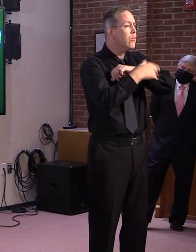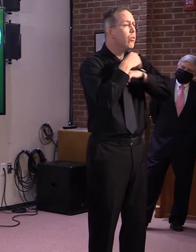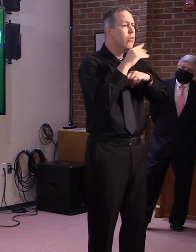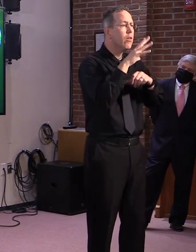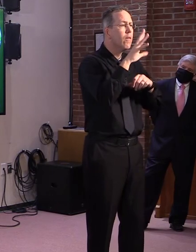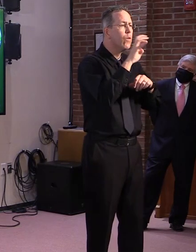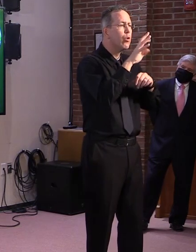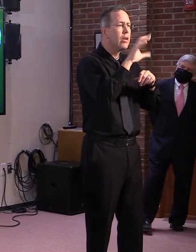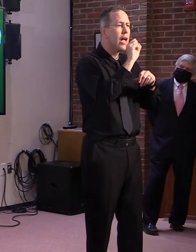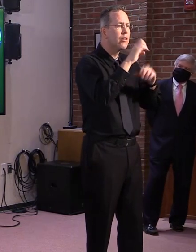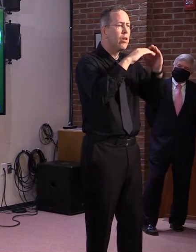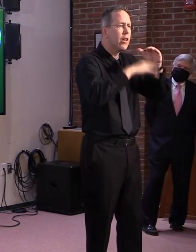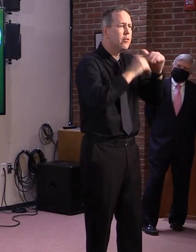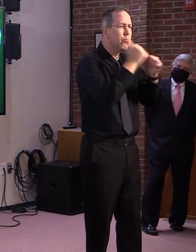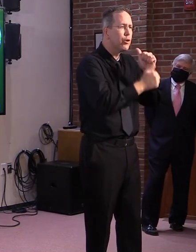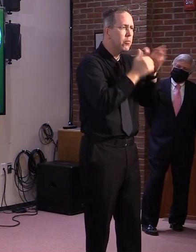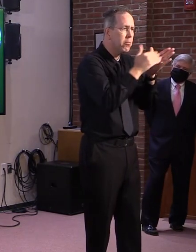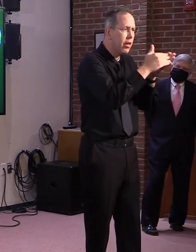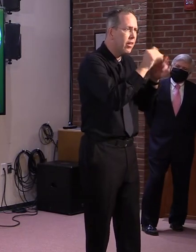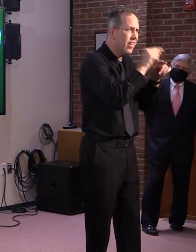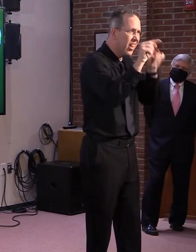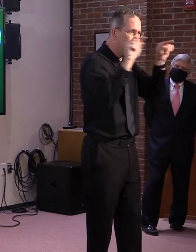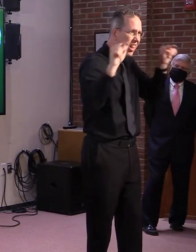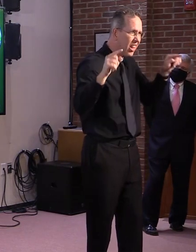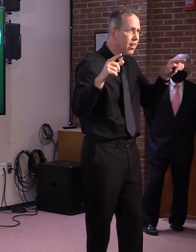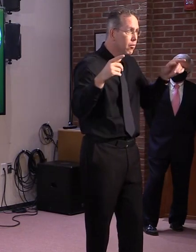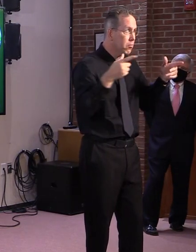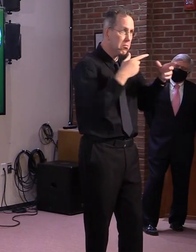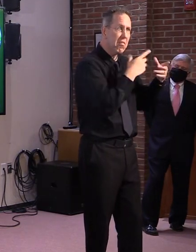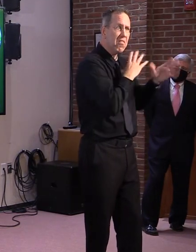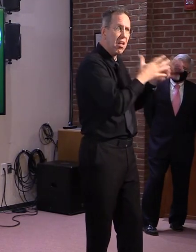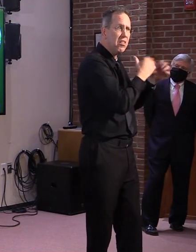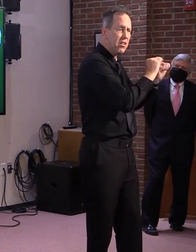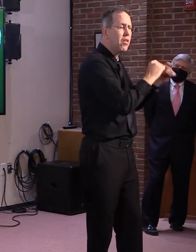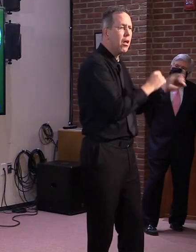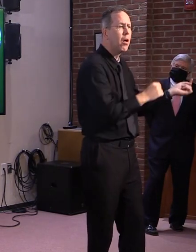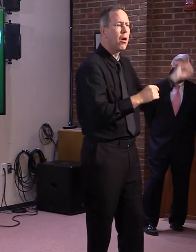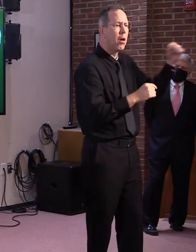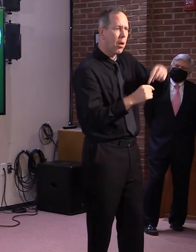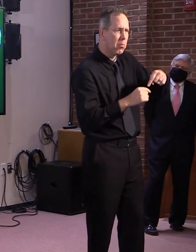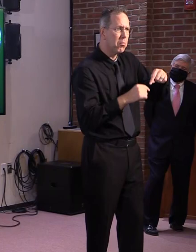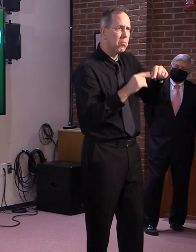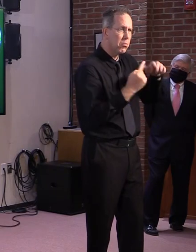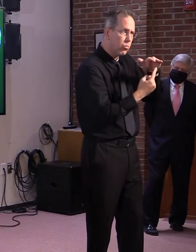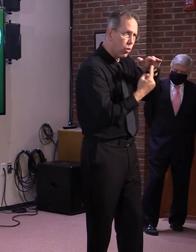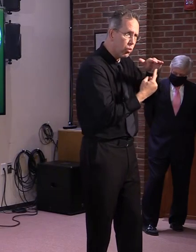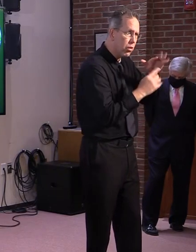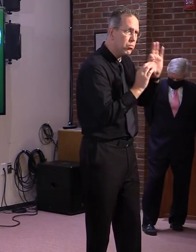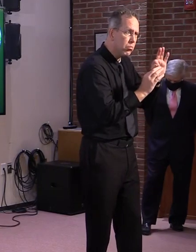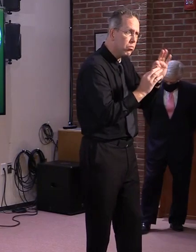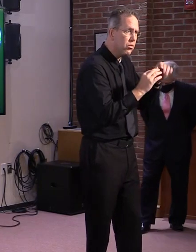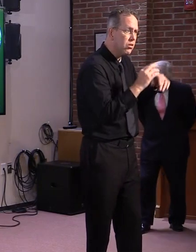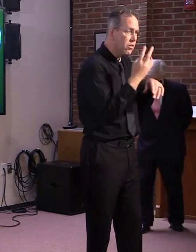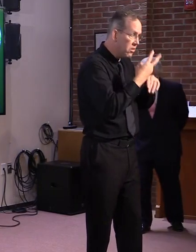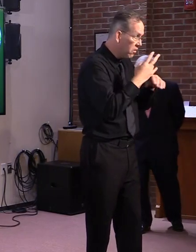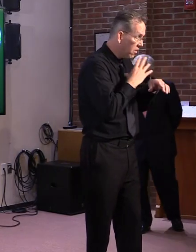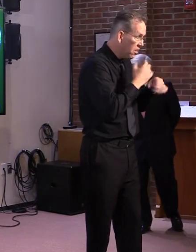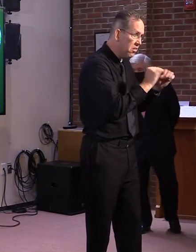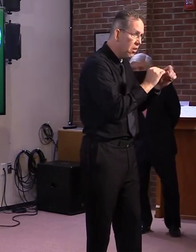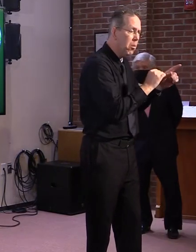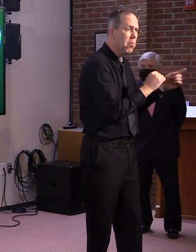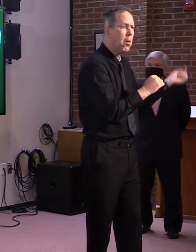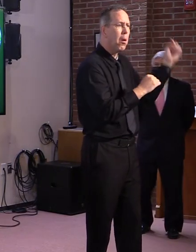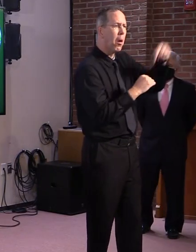to Vermont and after a 7-day period have a test and so forth. So there are provisions for coming from other parts